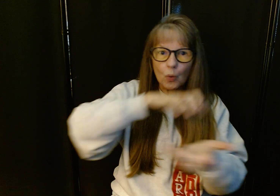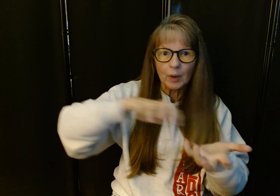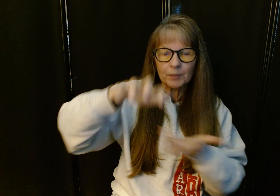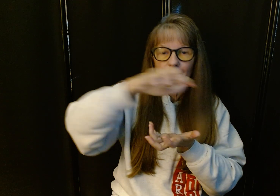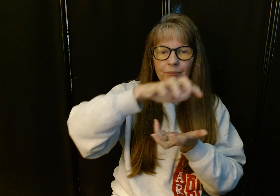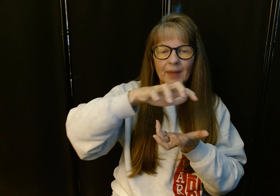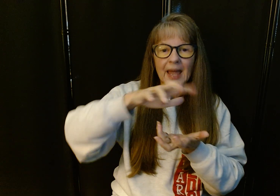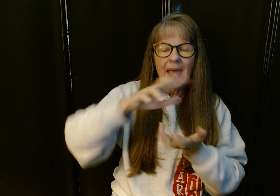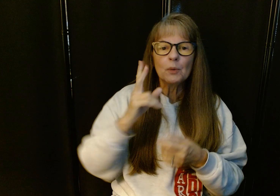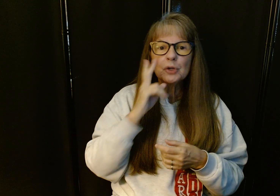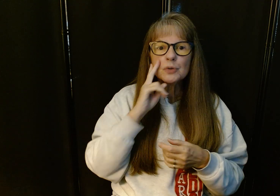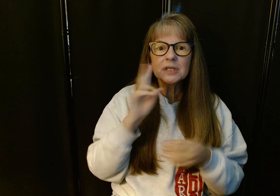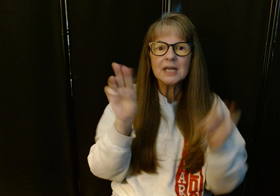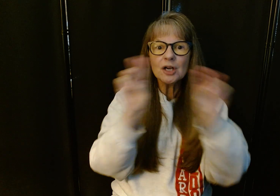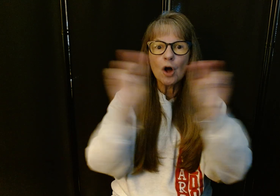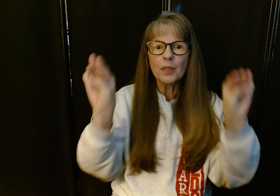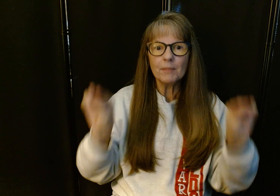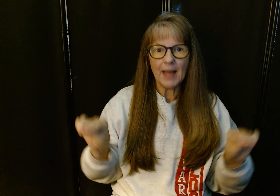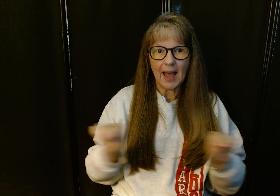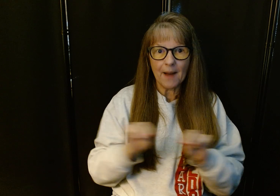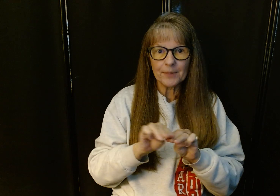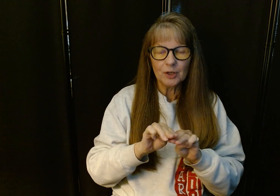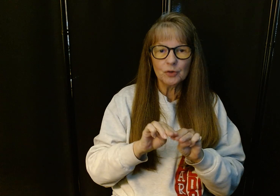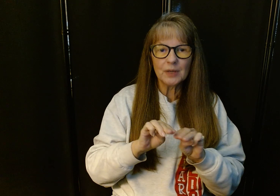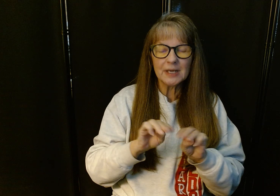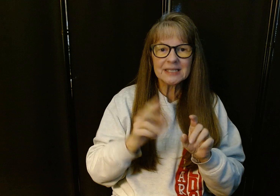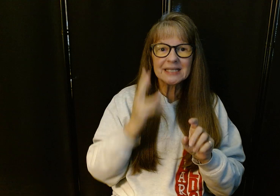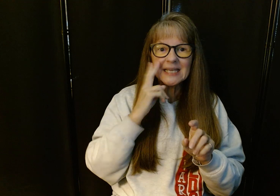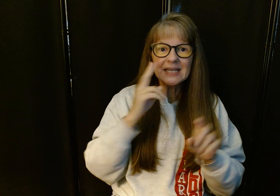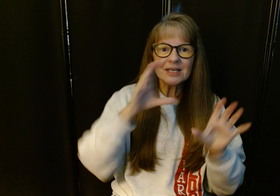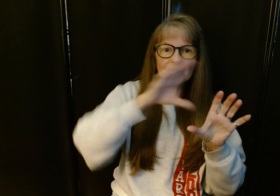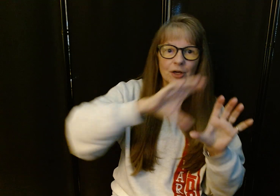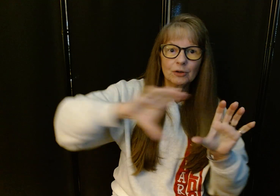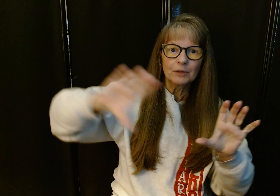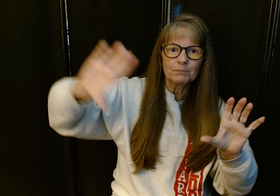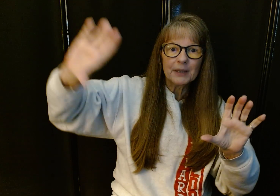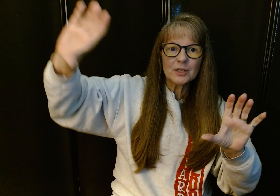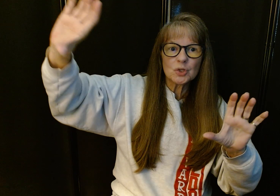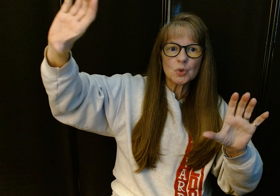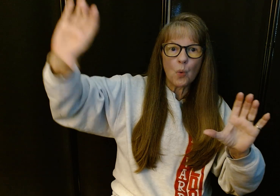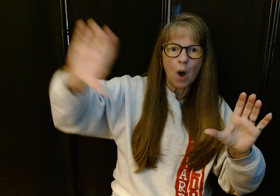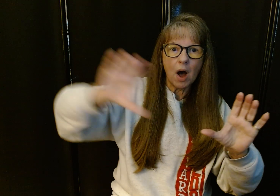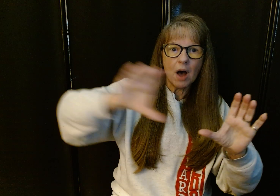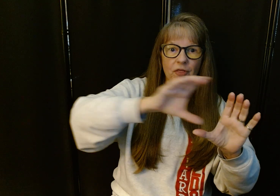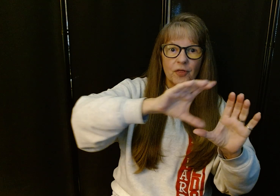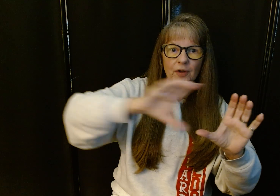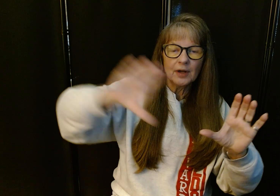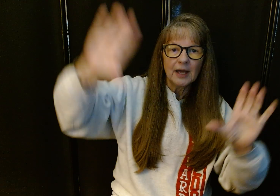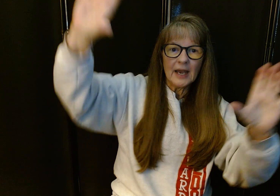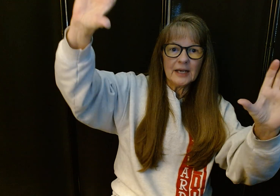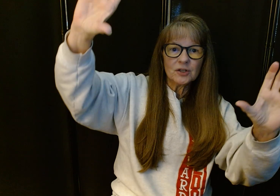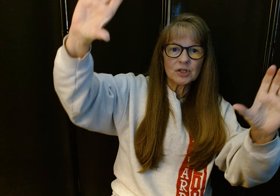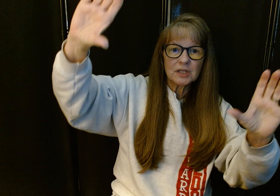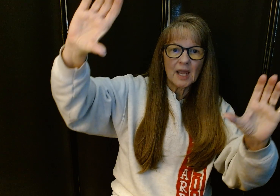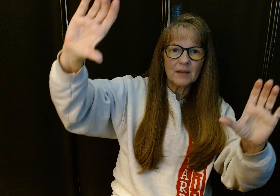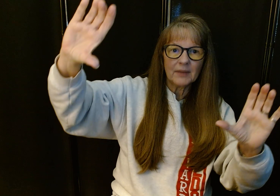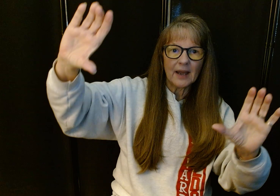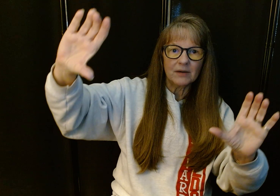storm. And when you see it on the map, you can see this big swath and it just came down